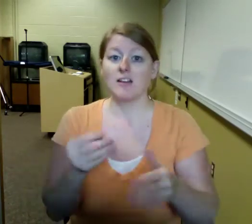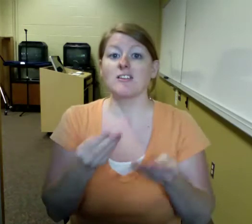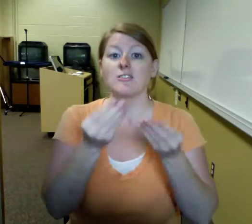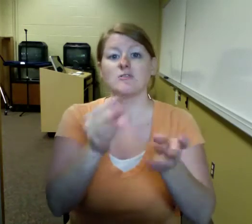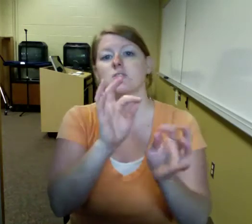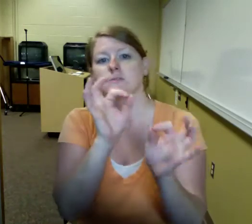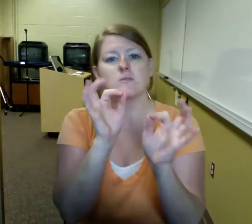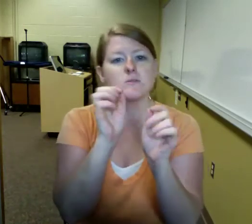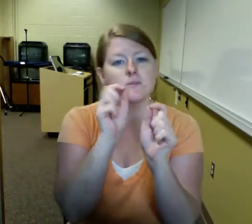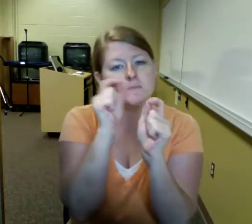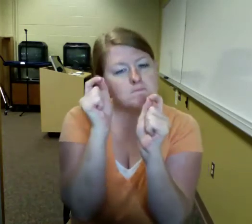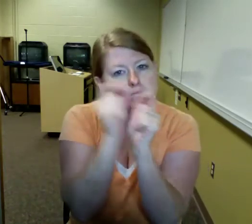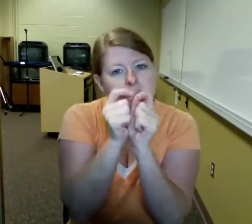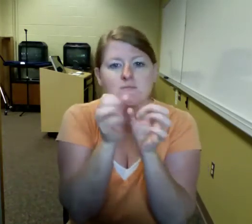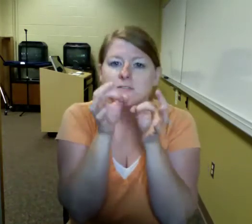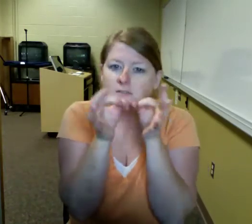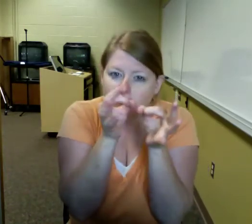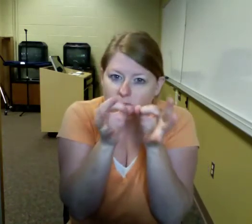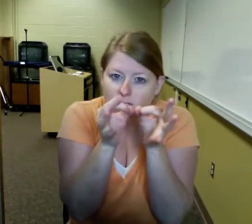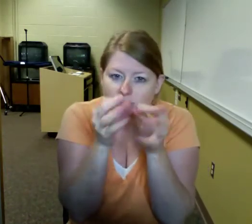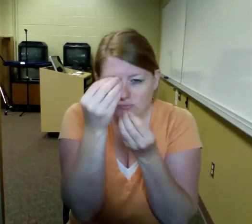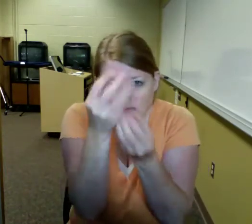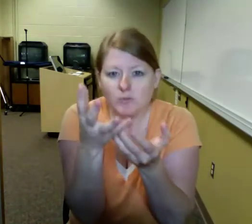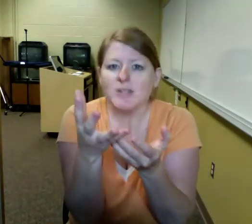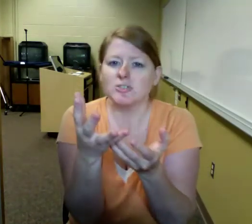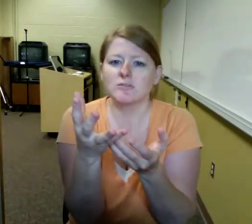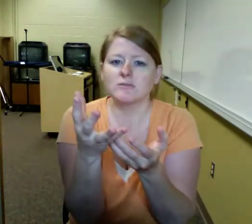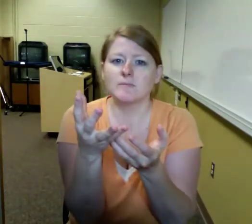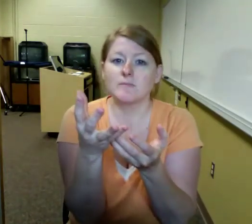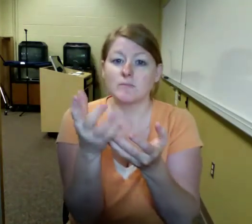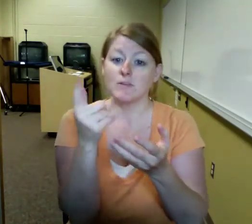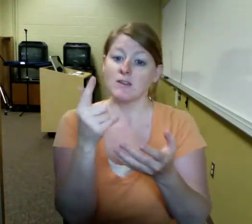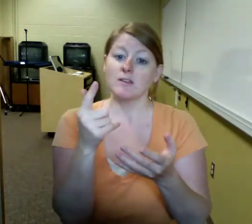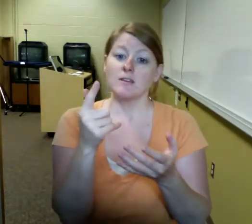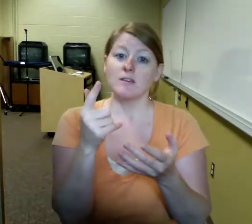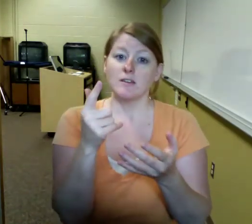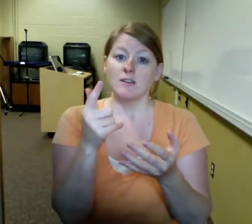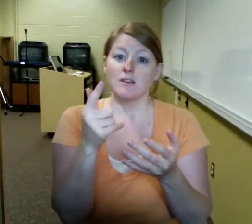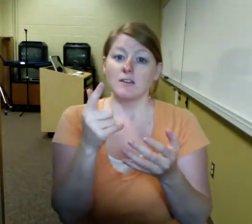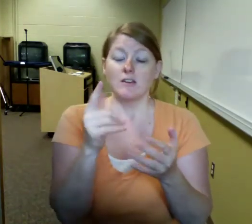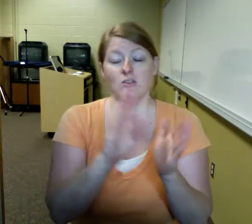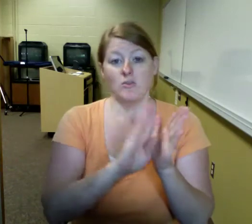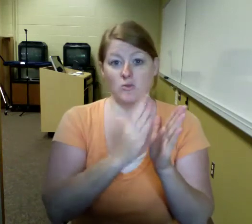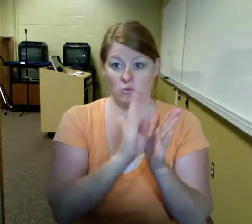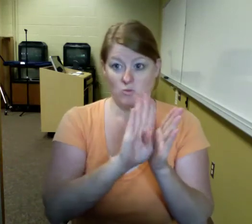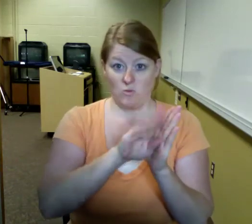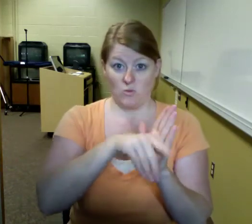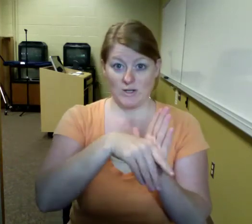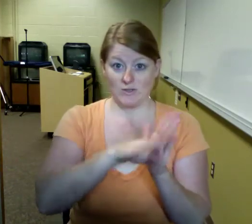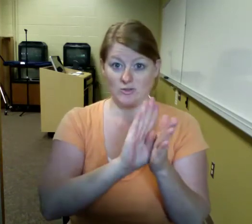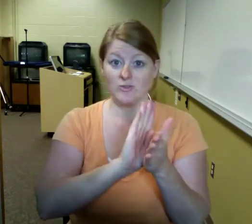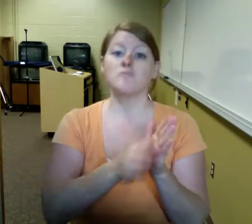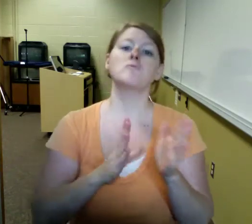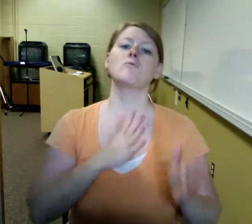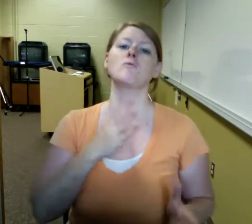Because the instructions are in written form, the register is more formal than the other texts in this series. The goal